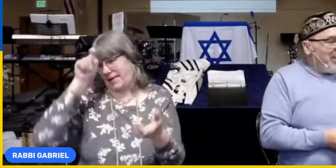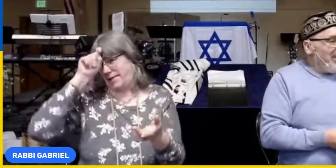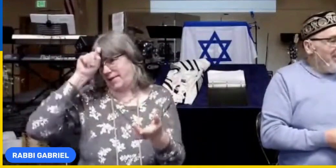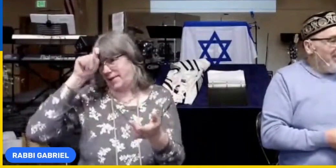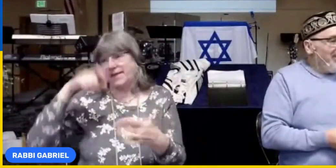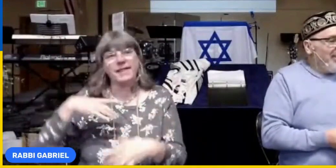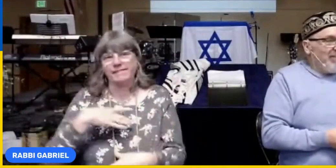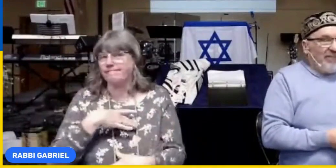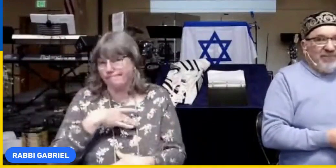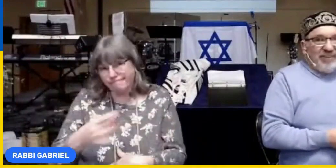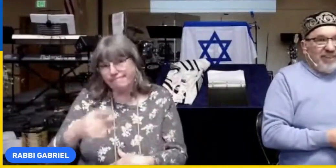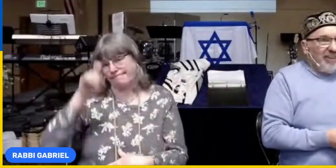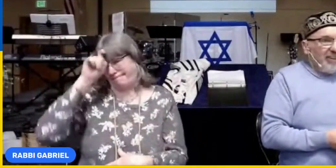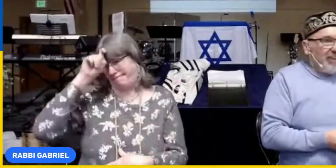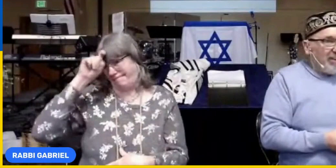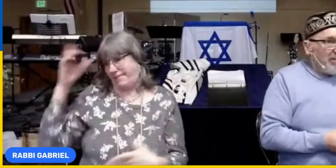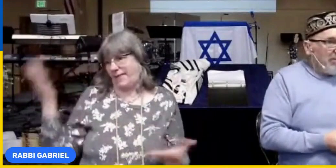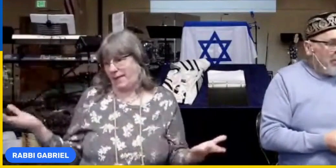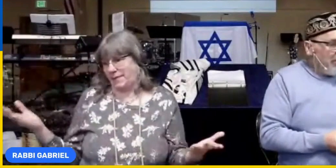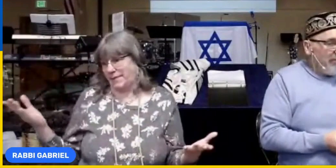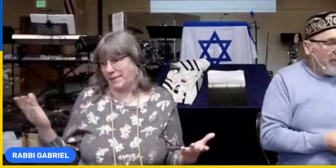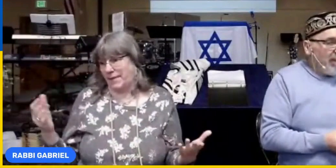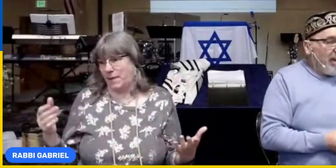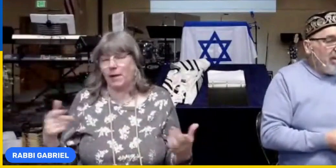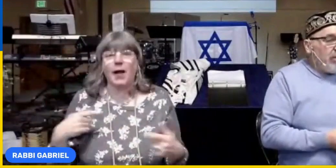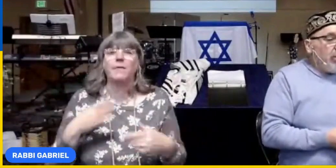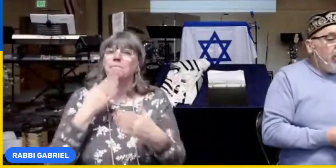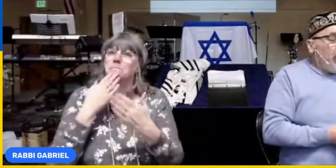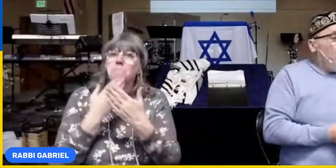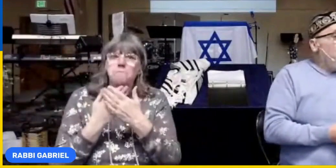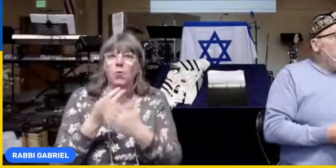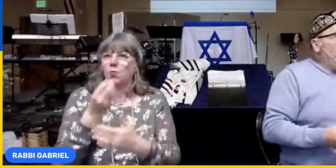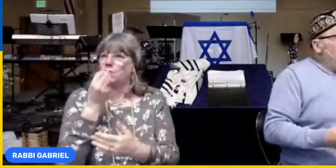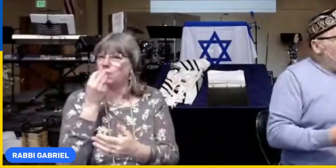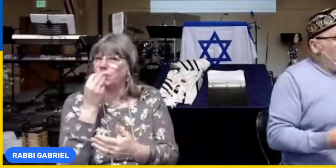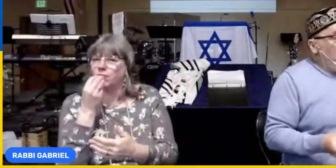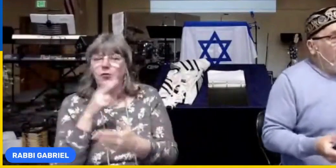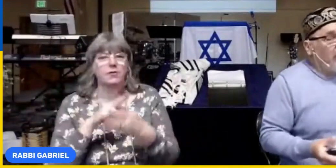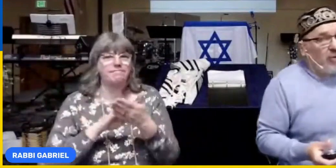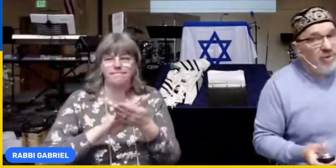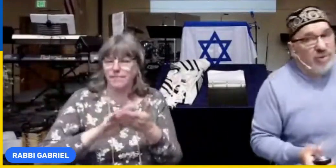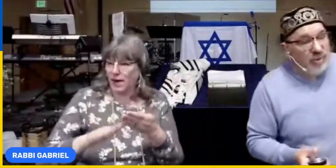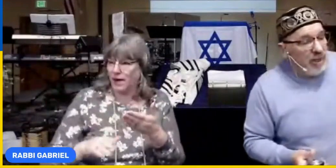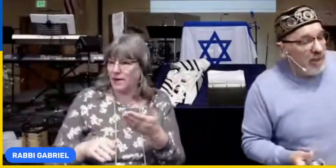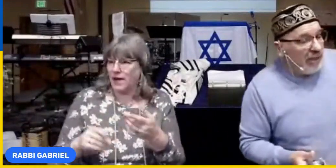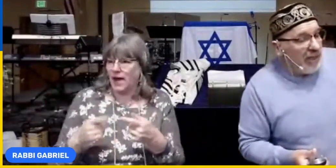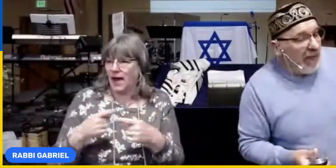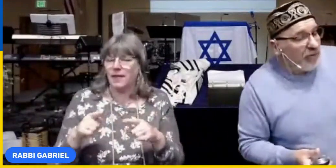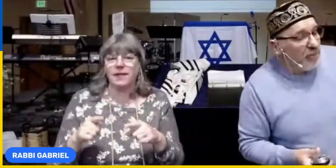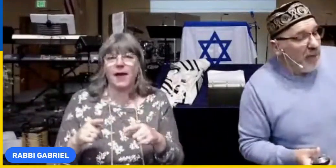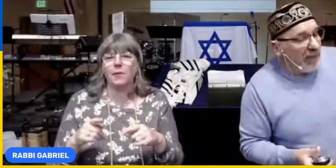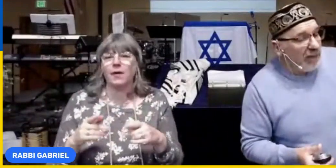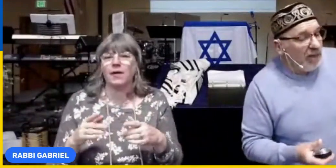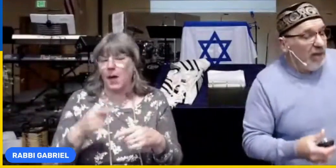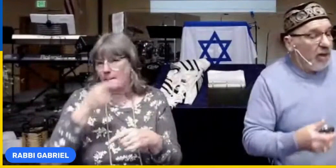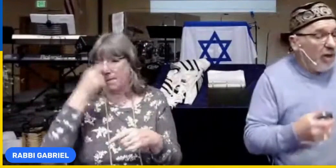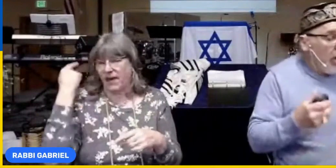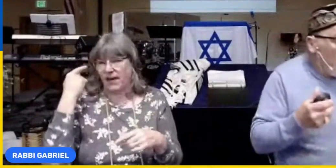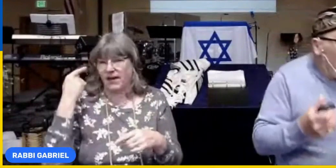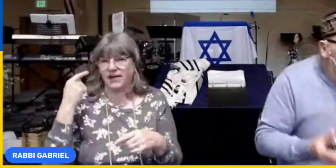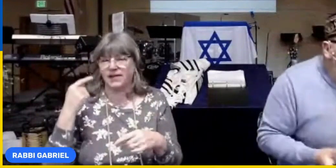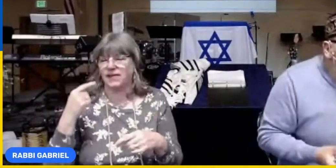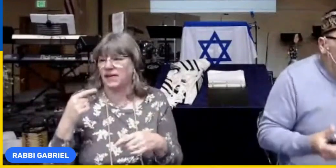it in Egypt. You know, so what did Hashem have to do? He had to make